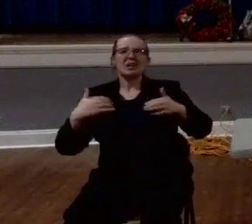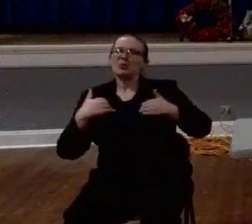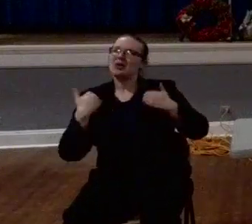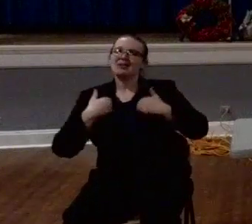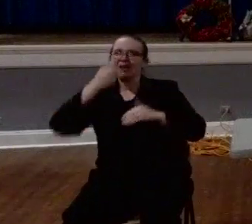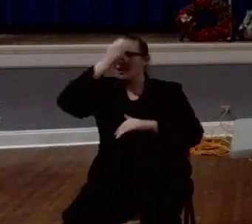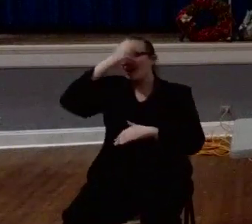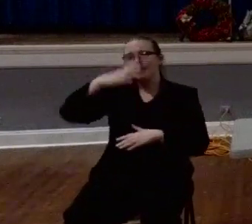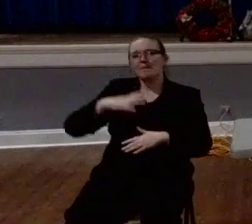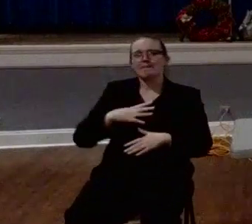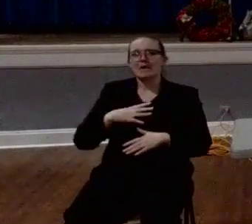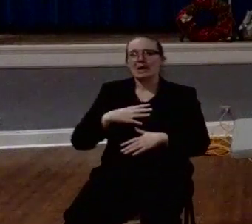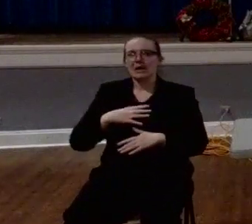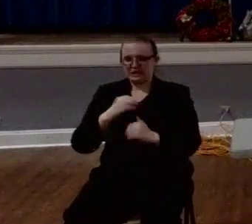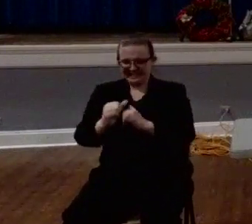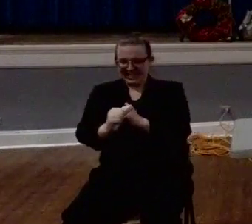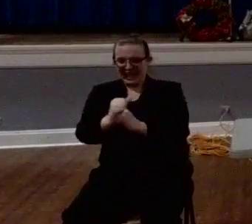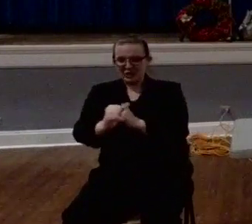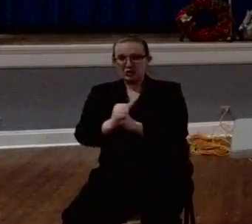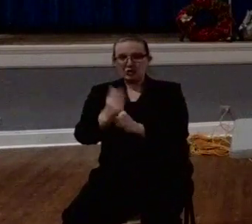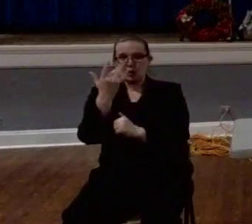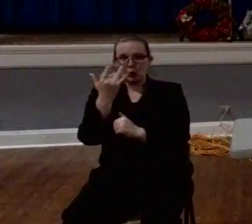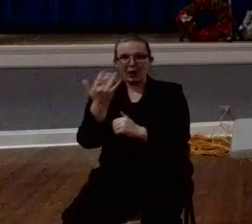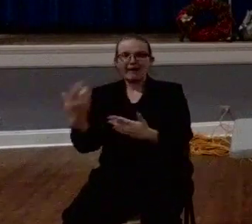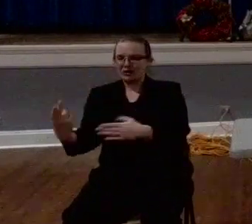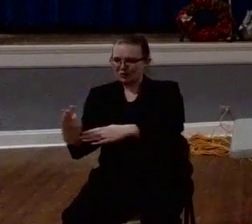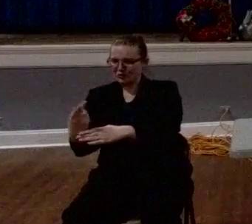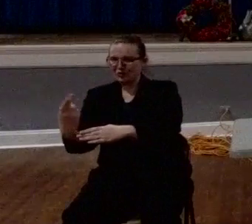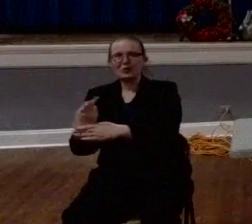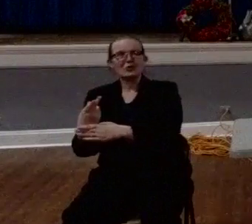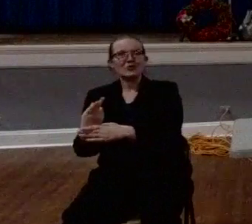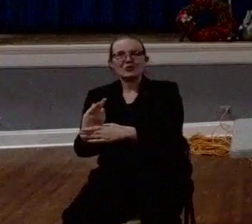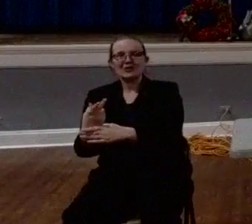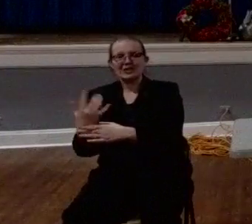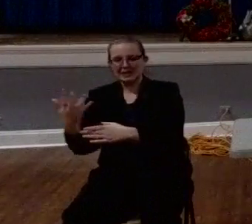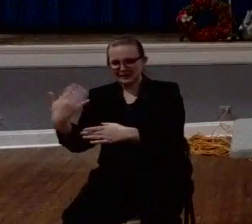men to be put in danger because they were using the